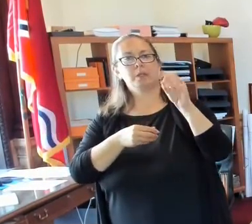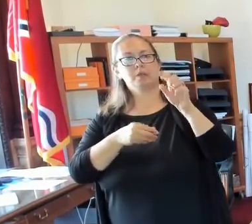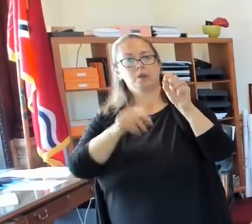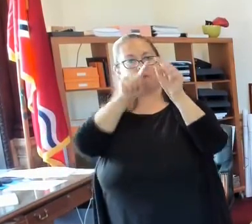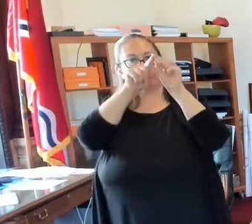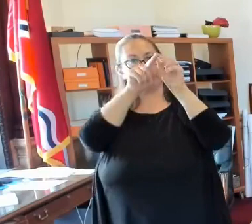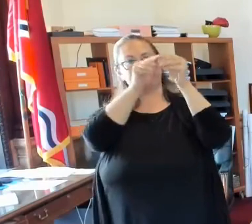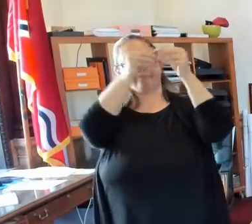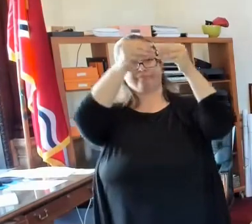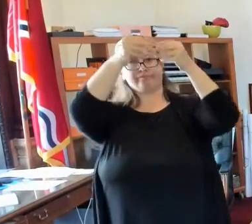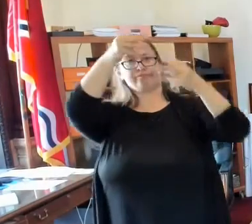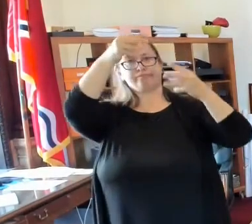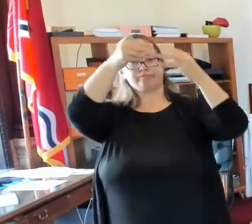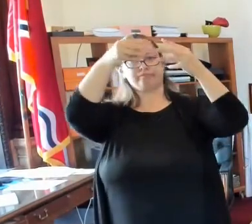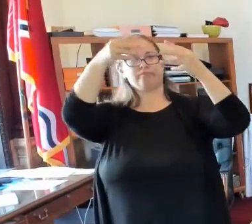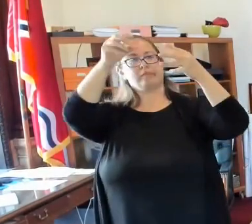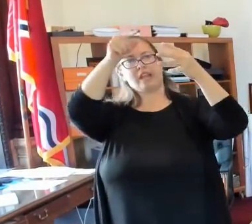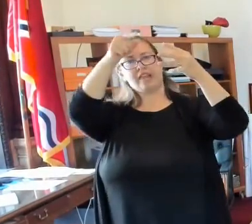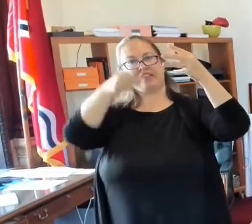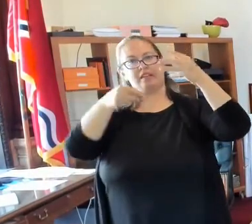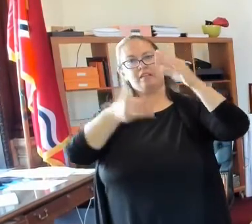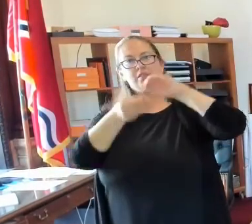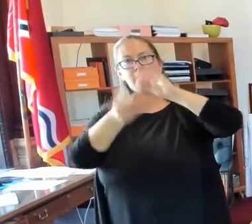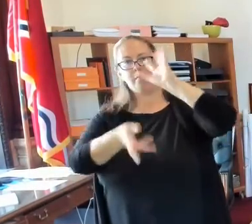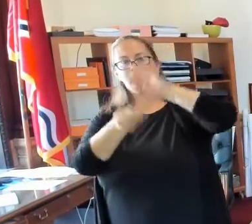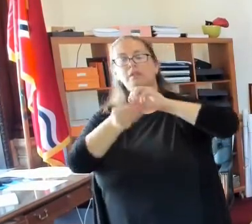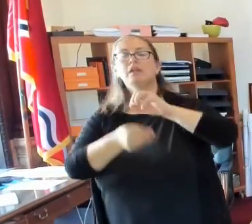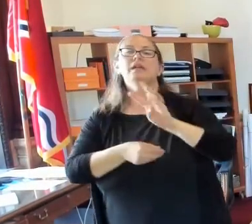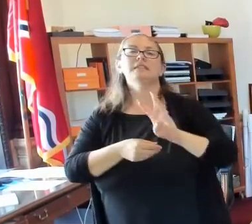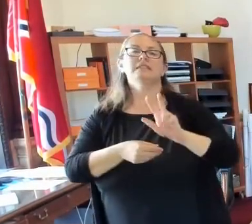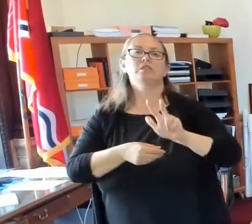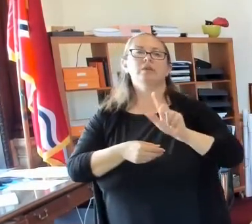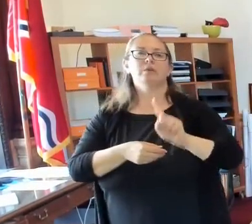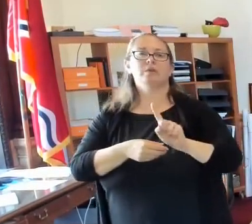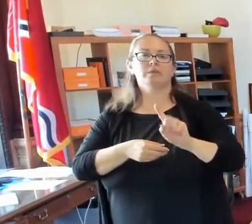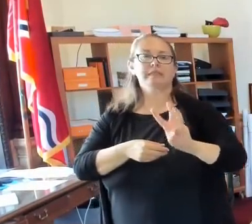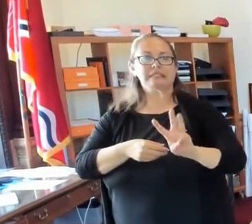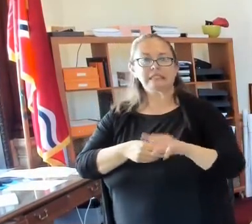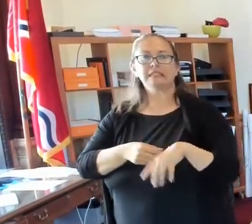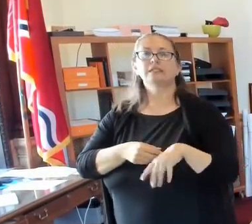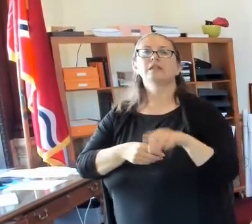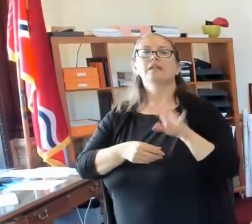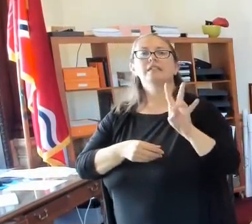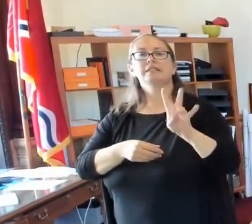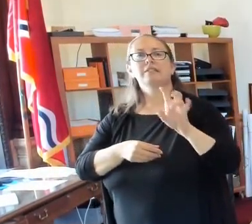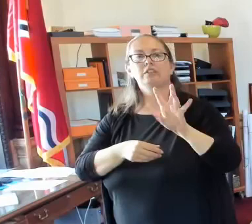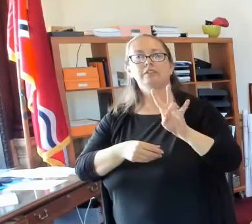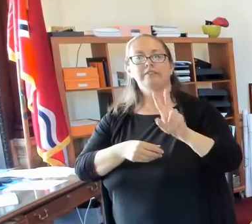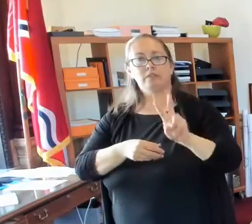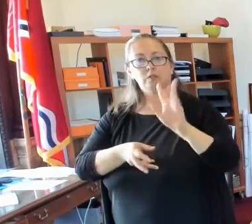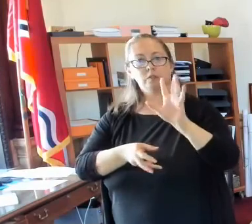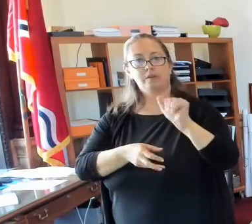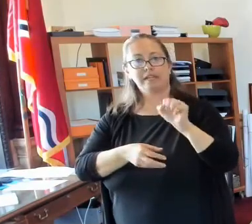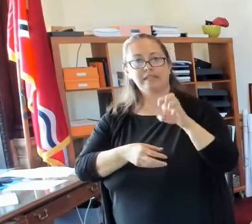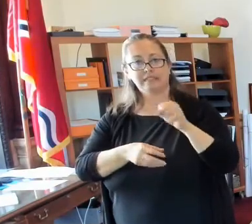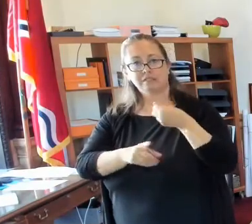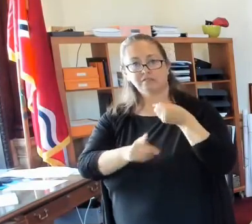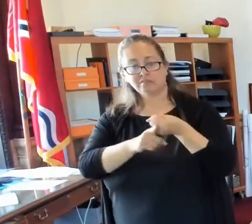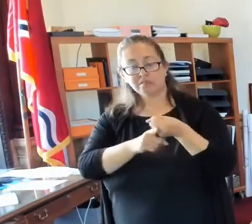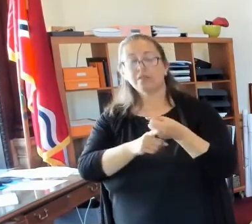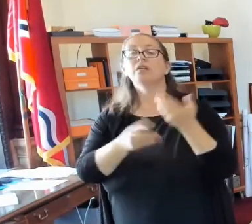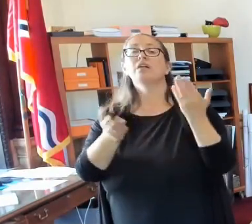for example, cumulative would be since we started. 63116 has had 772 cases. In the